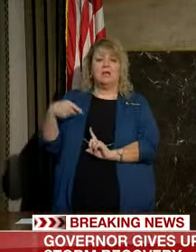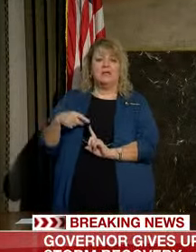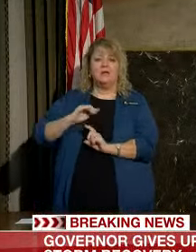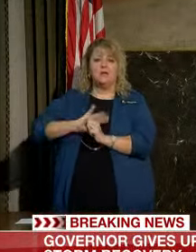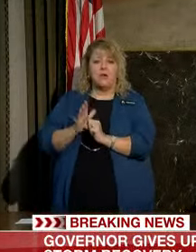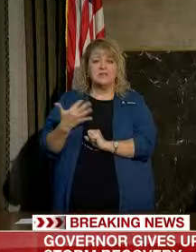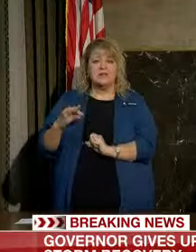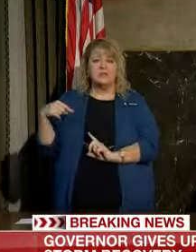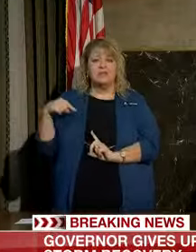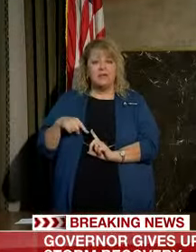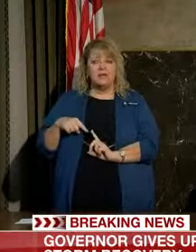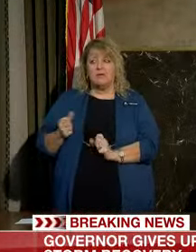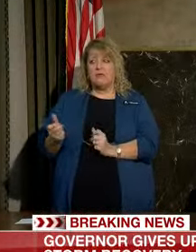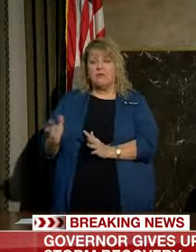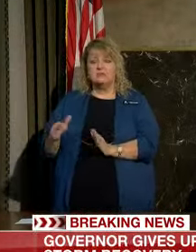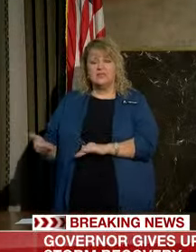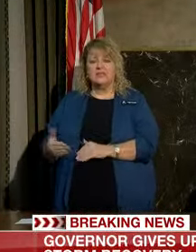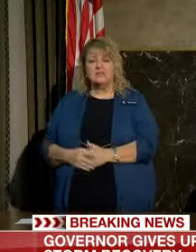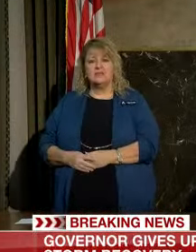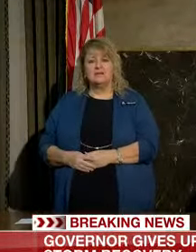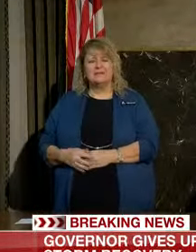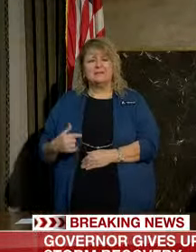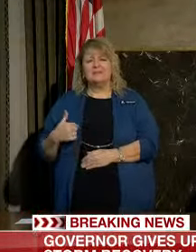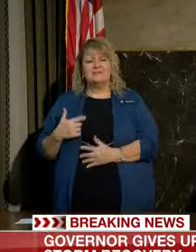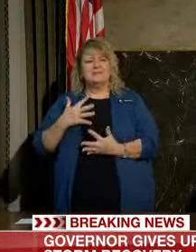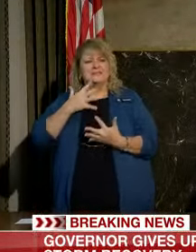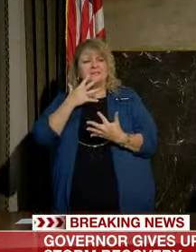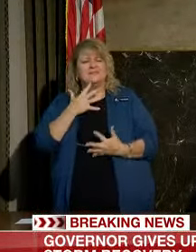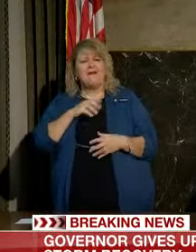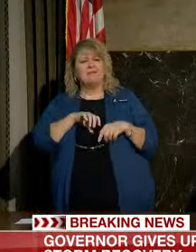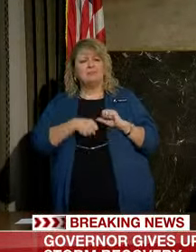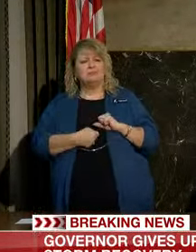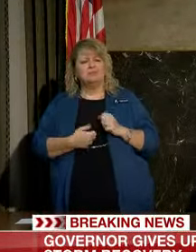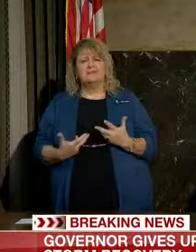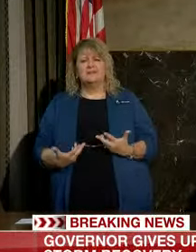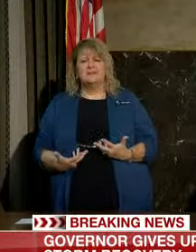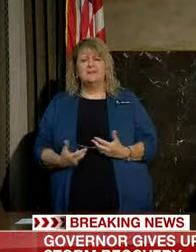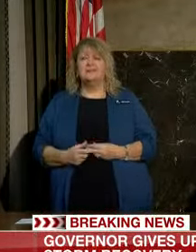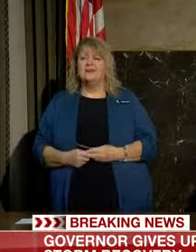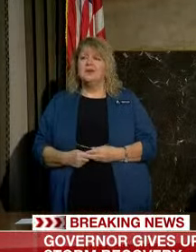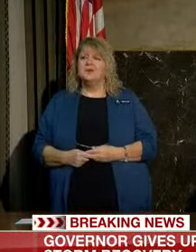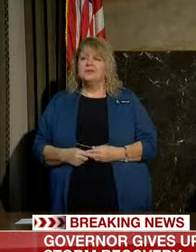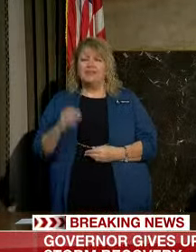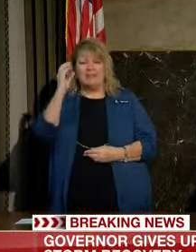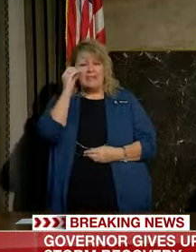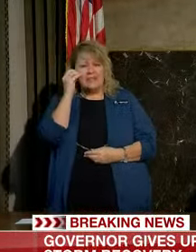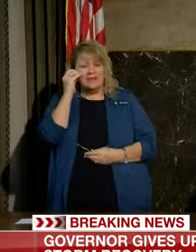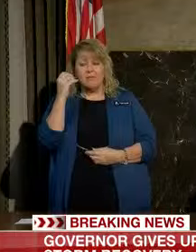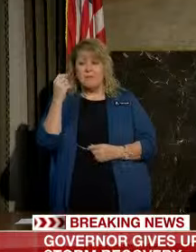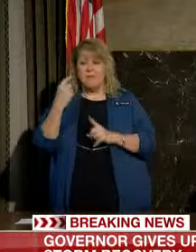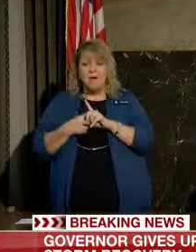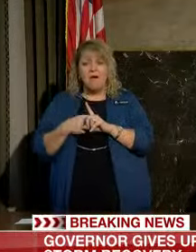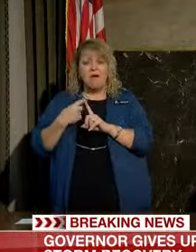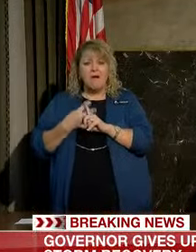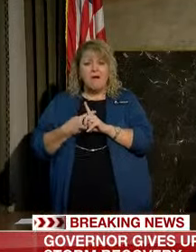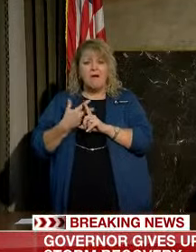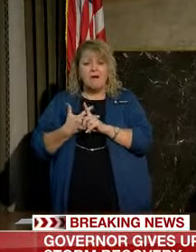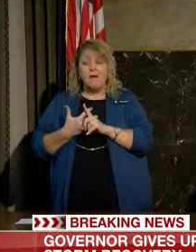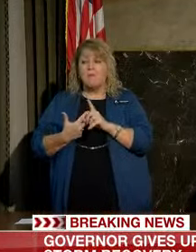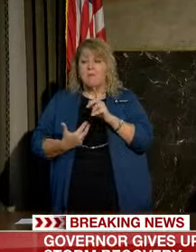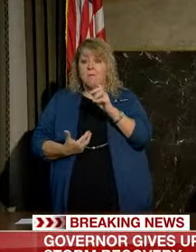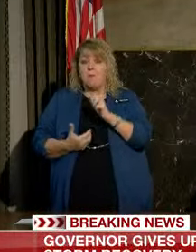COVID-19. And I guess the saddest part for me is that for months now, the vast